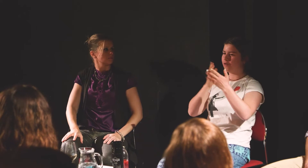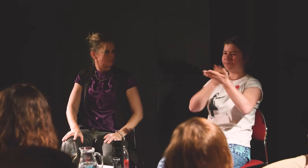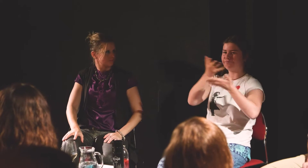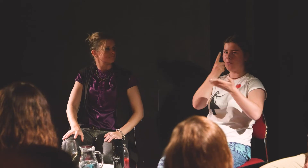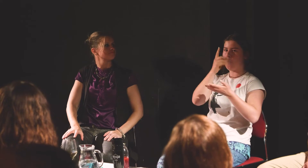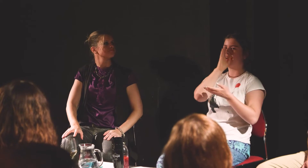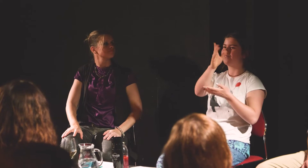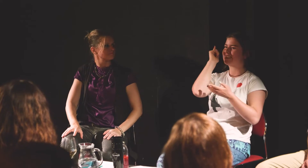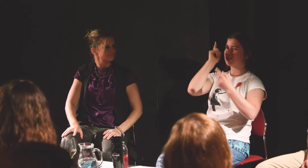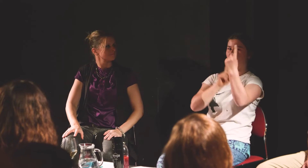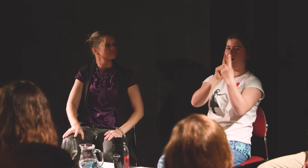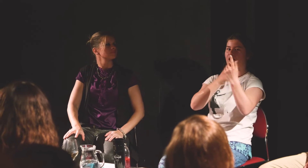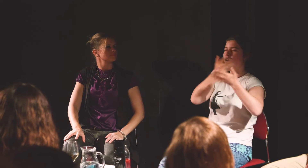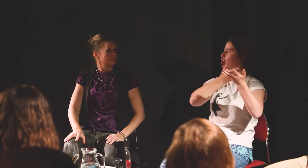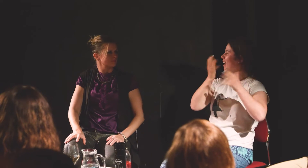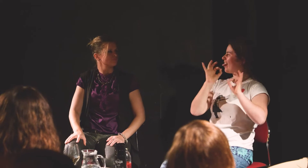in the mainstream with other hearing, yes.